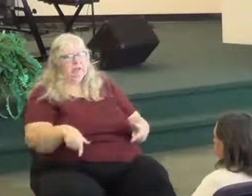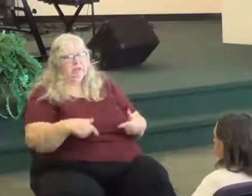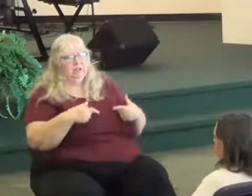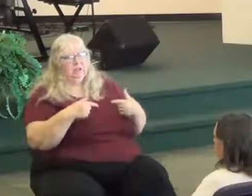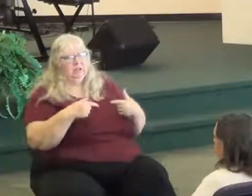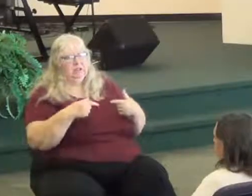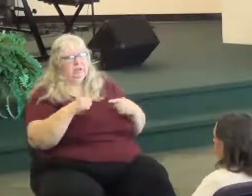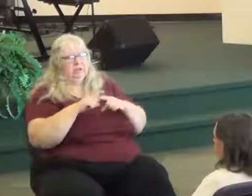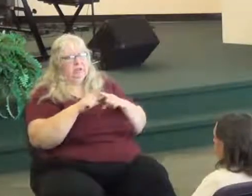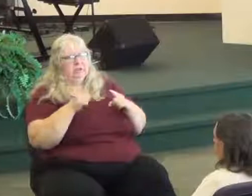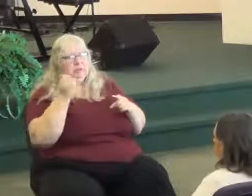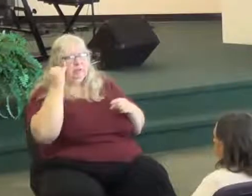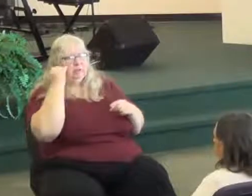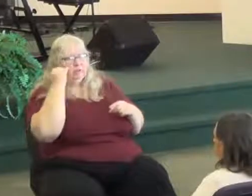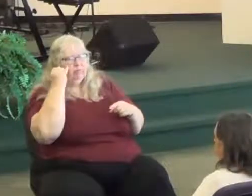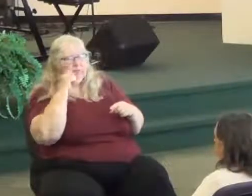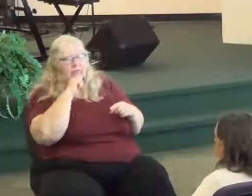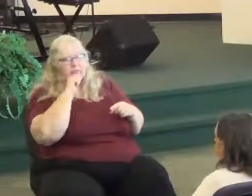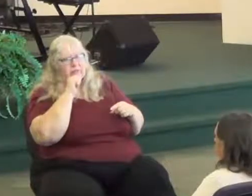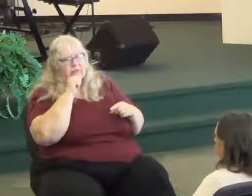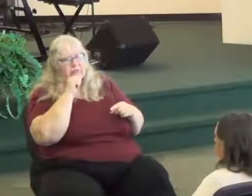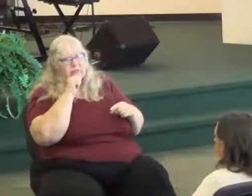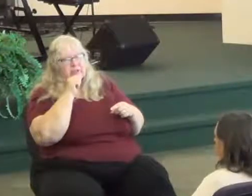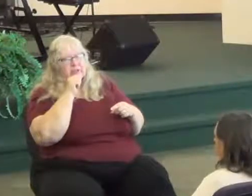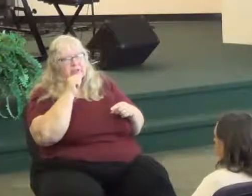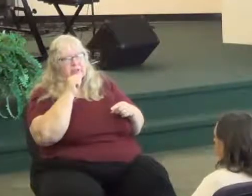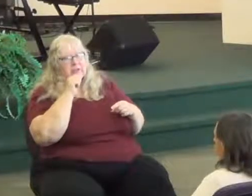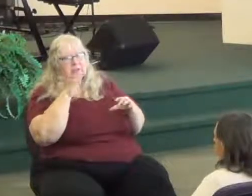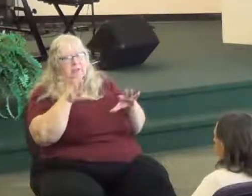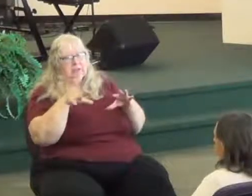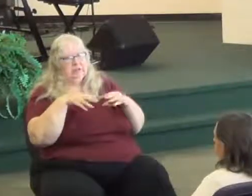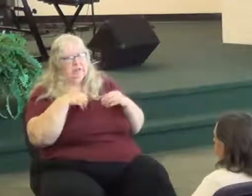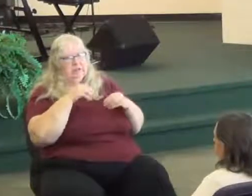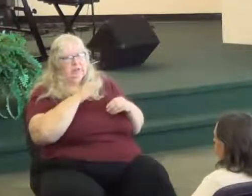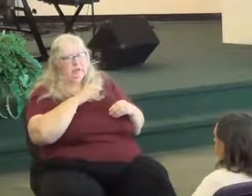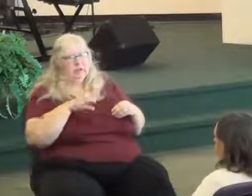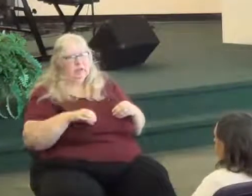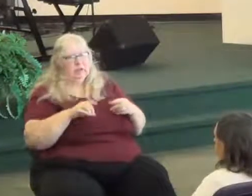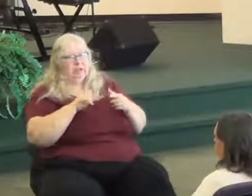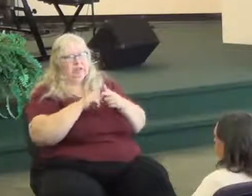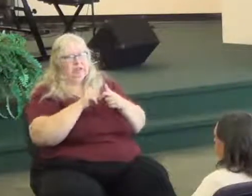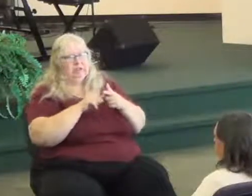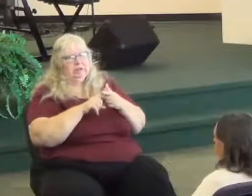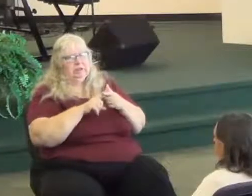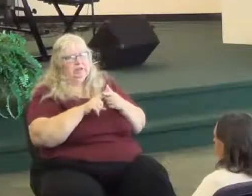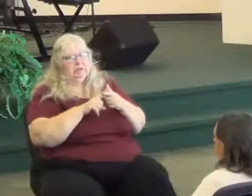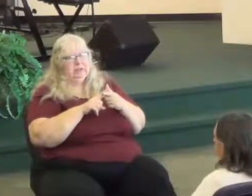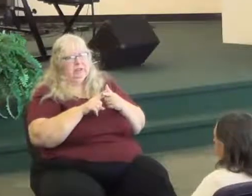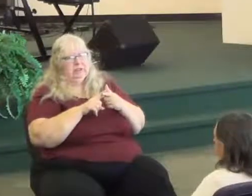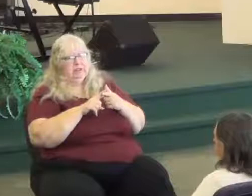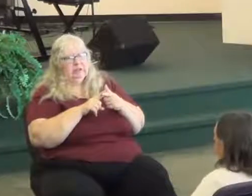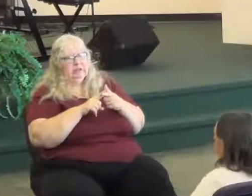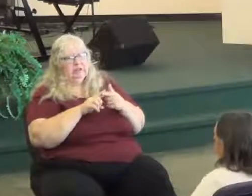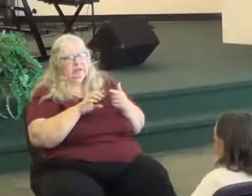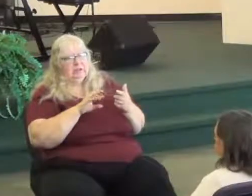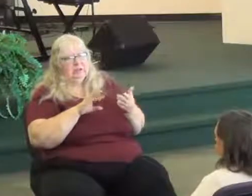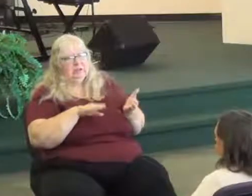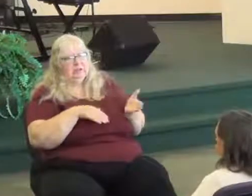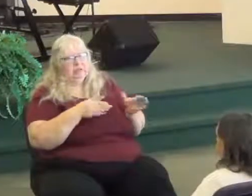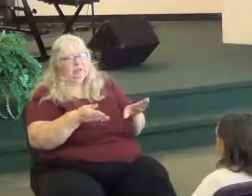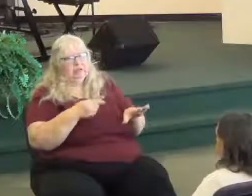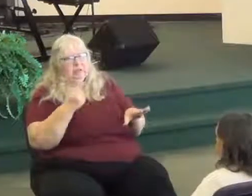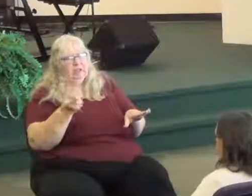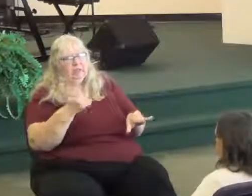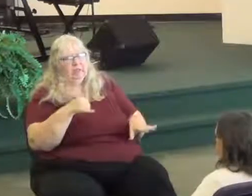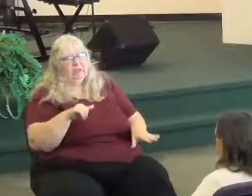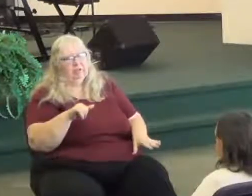separated from God. You don't know him. And if these men were not cured of their defiling skin disease, they were